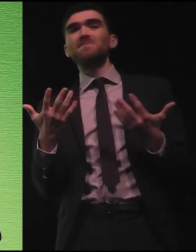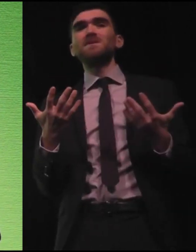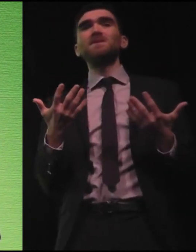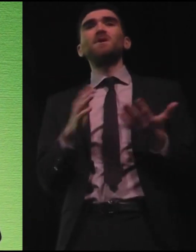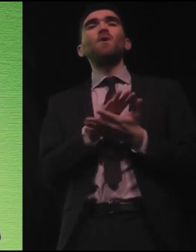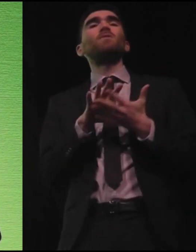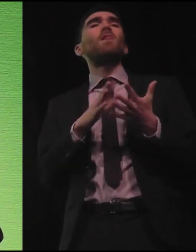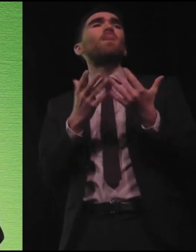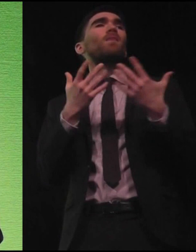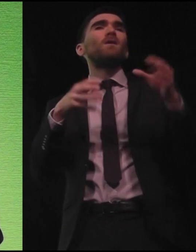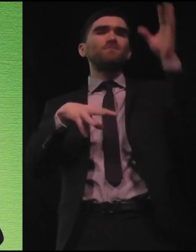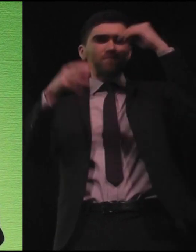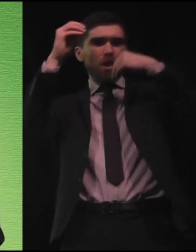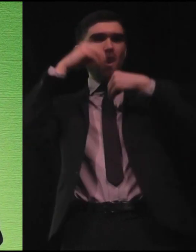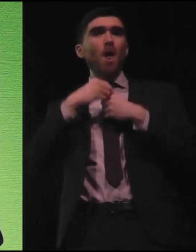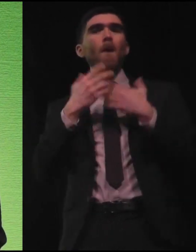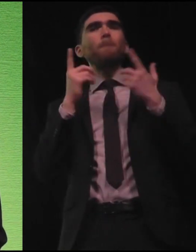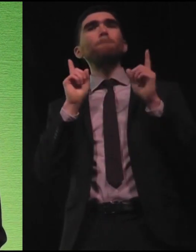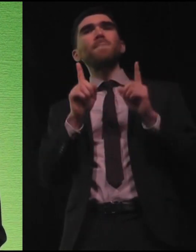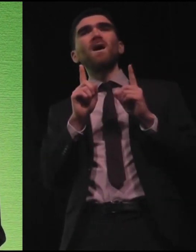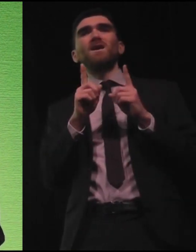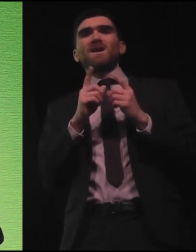the speculators of the City of London.